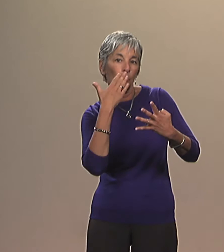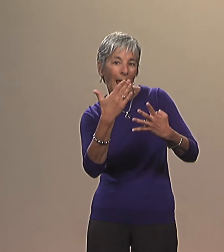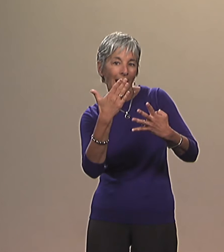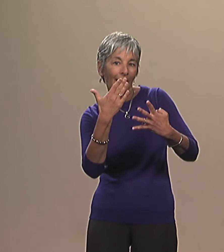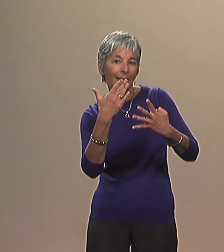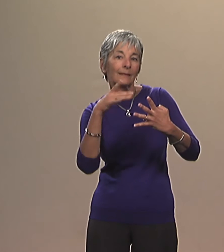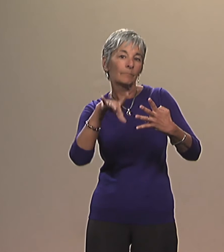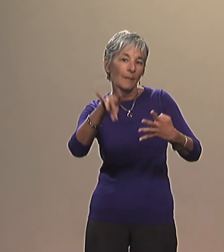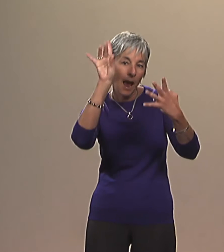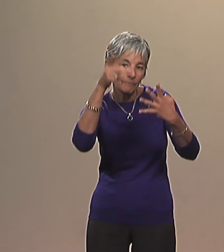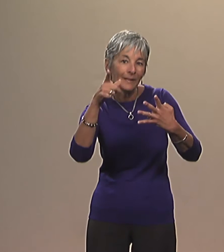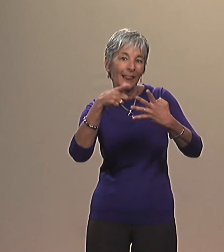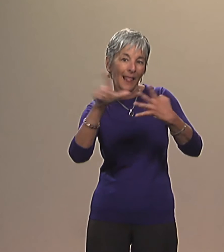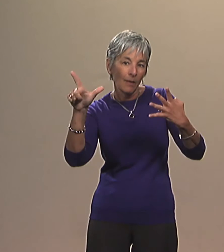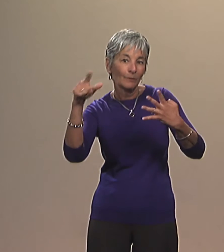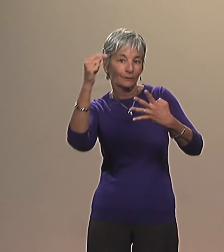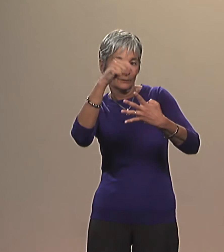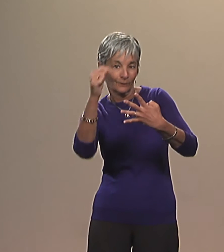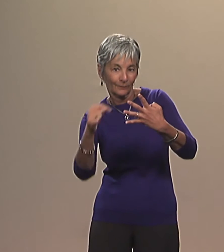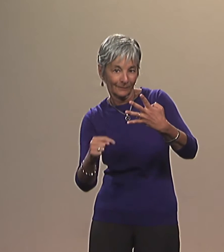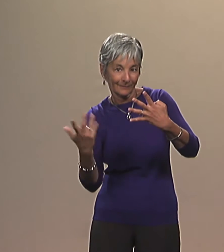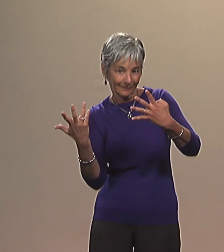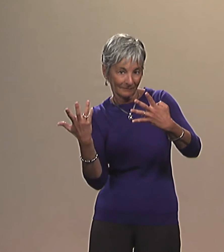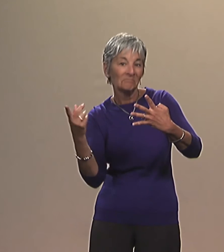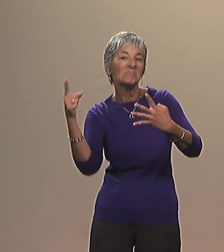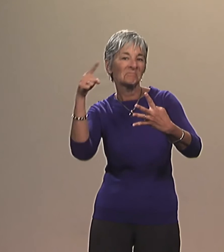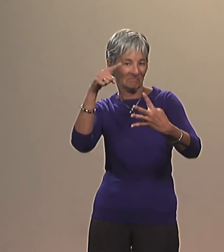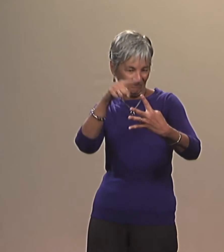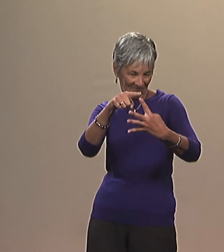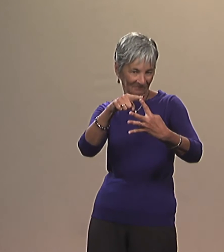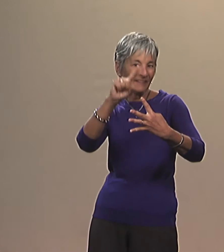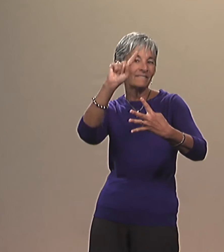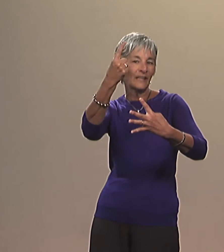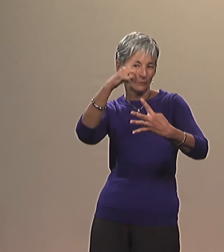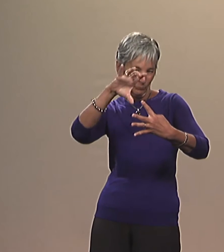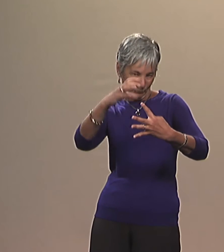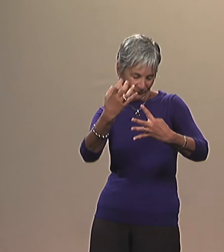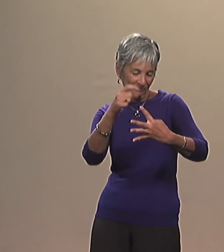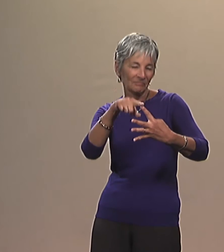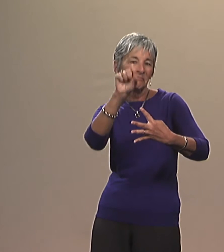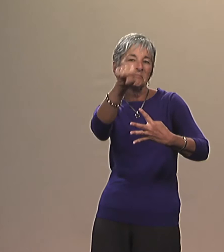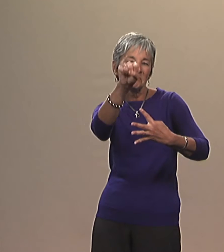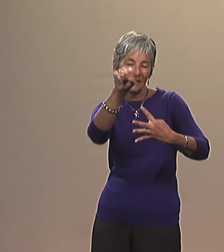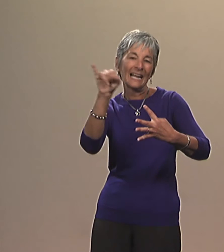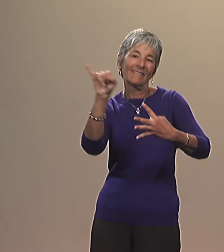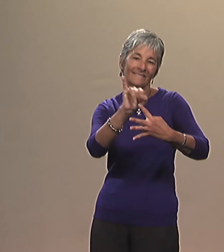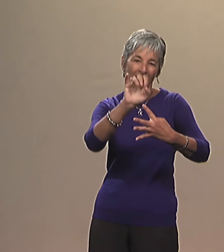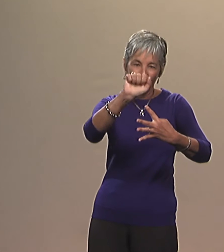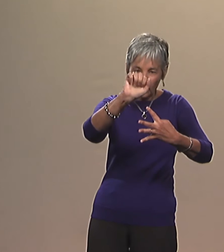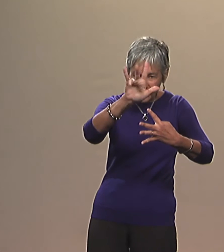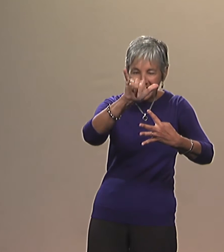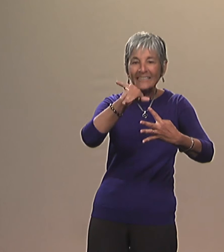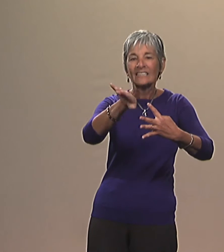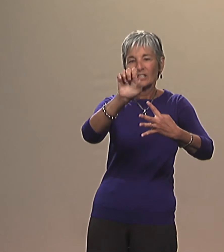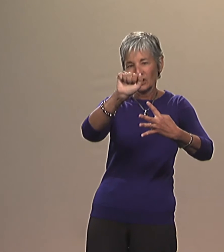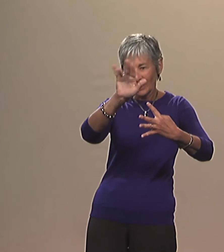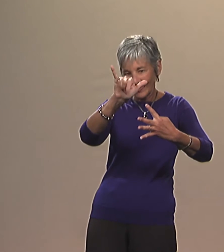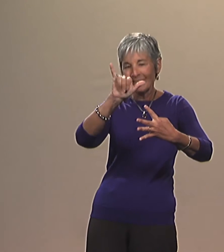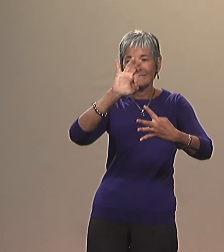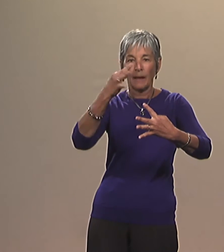So which group of kids did well? Which ones picked up language? Yes, it was the first group, those who had early identification and early intervention